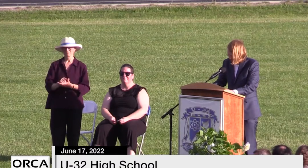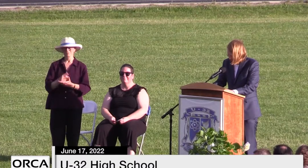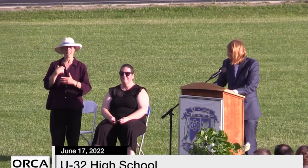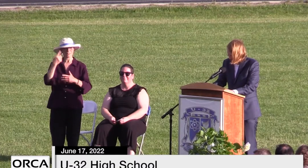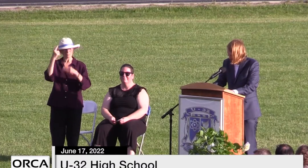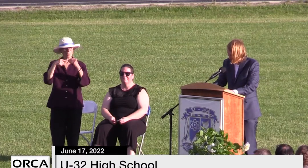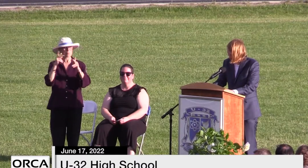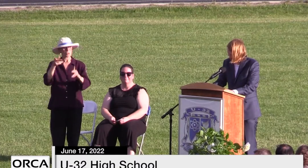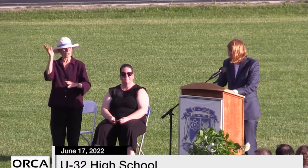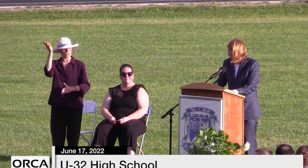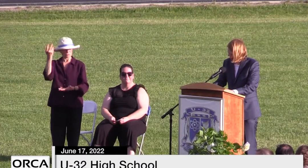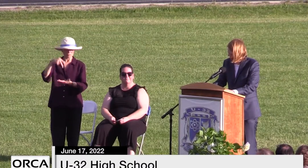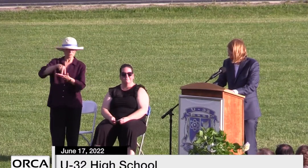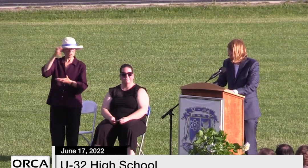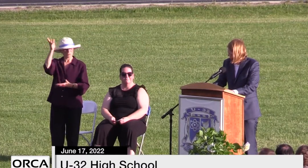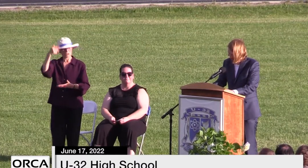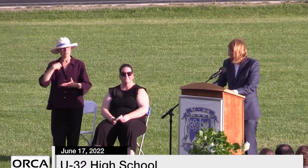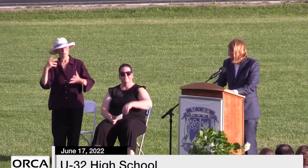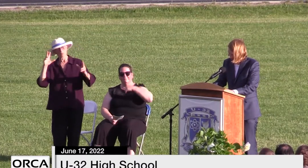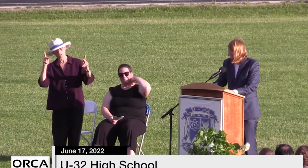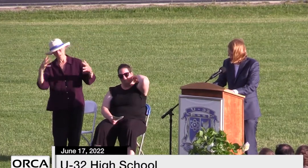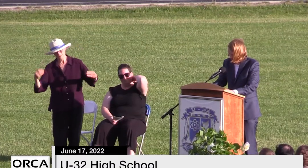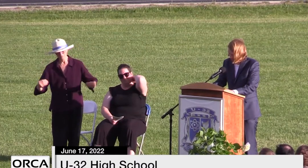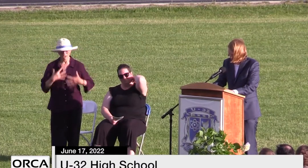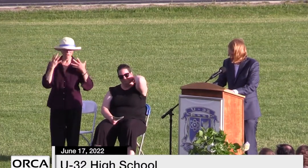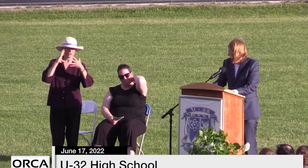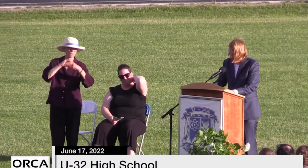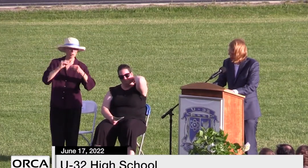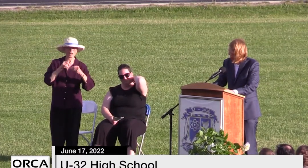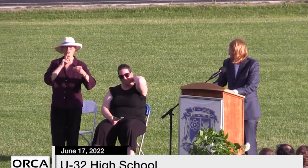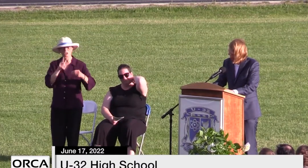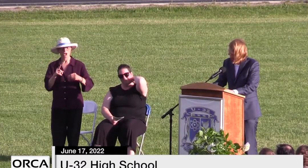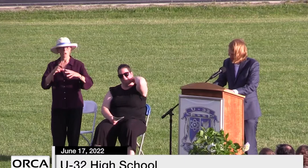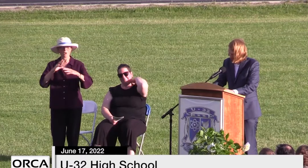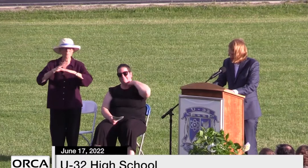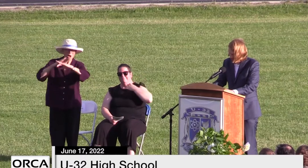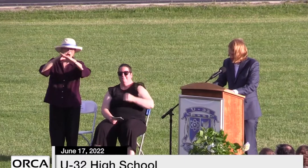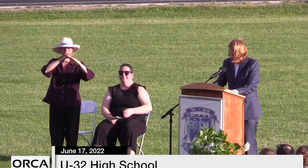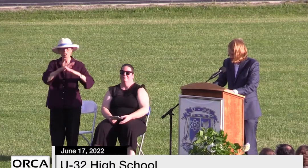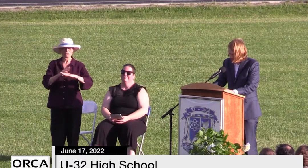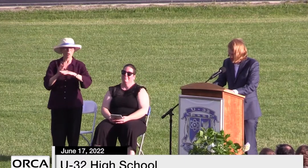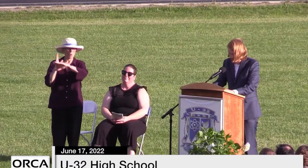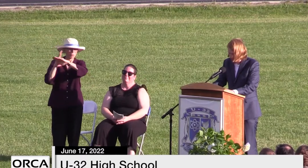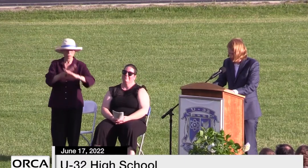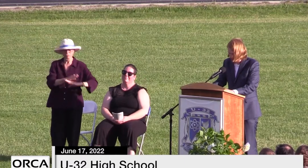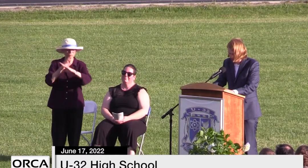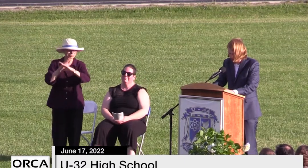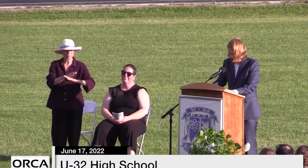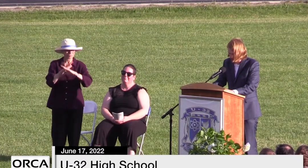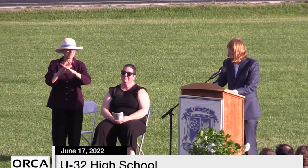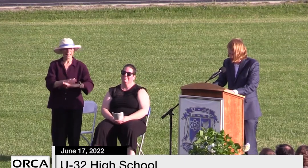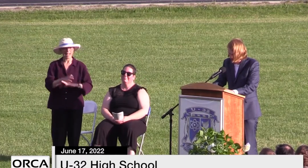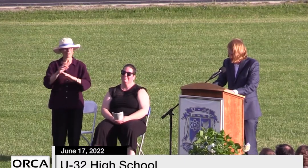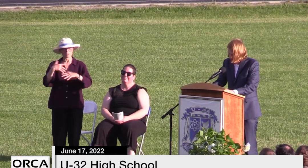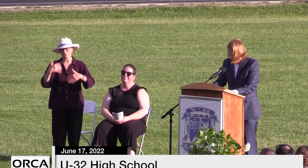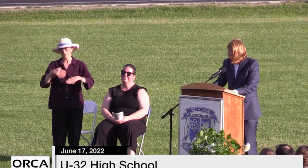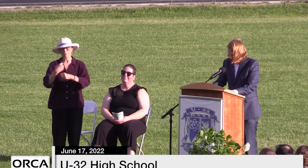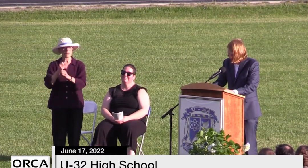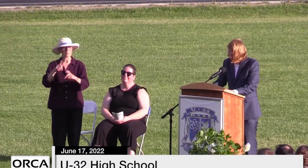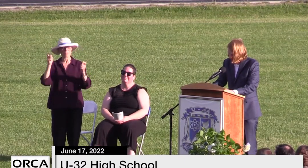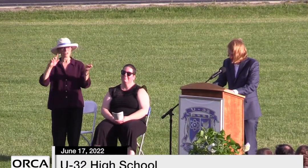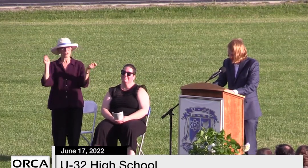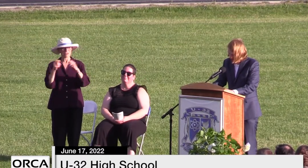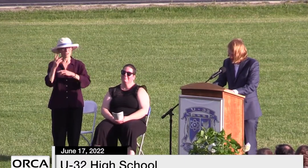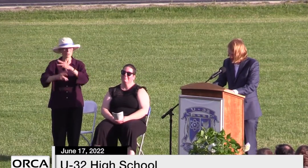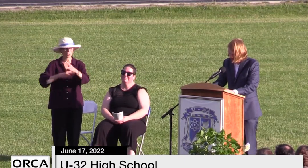speeches, I think of people with inspiring stories and how they overcame dramatic obstacles and were able to make huge changes in the world. As a